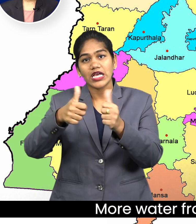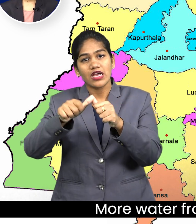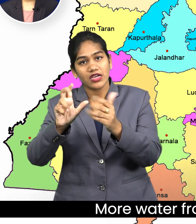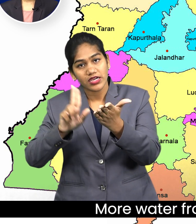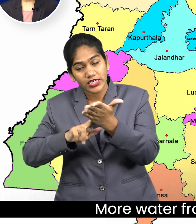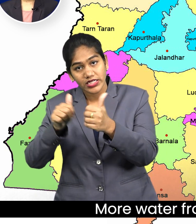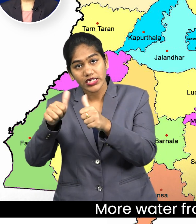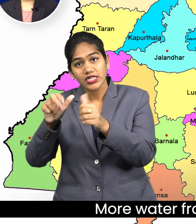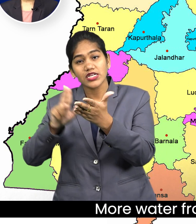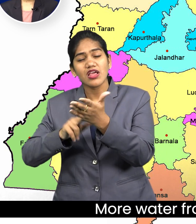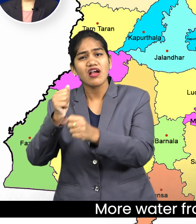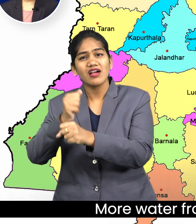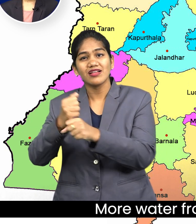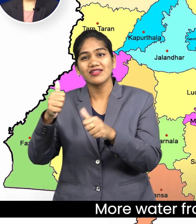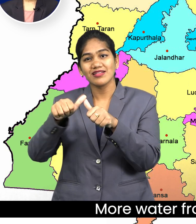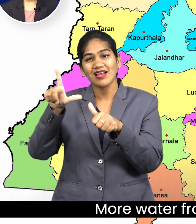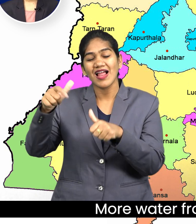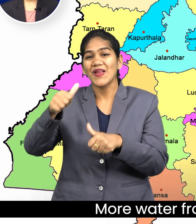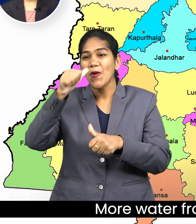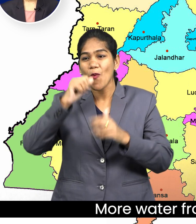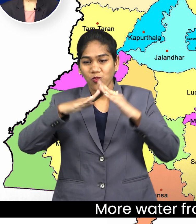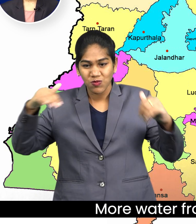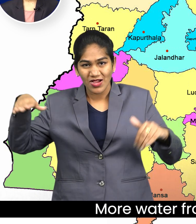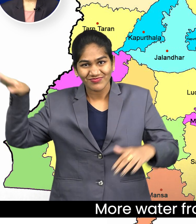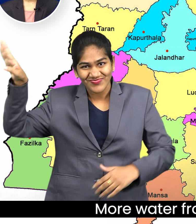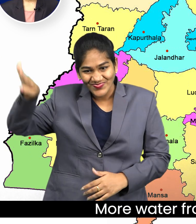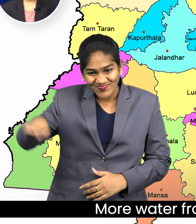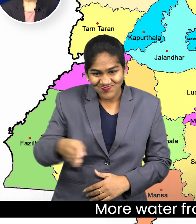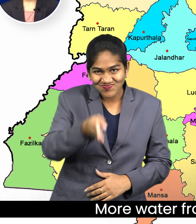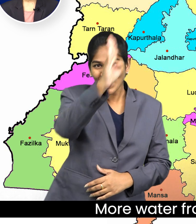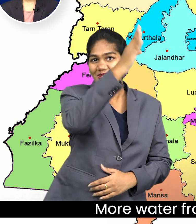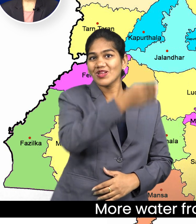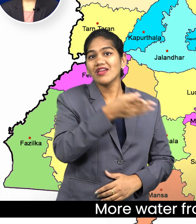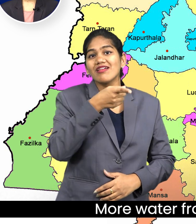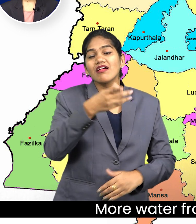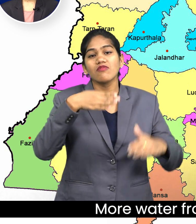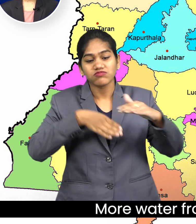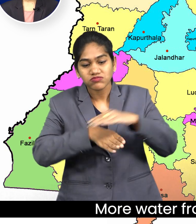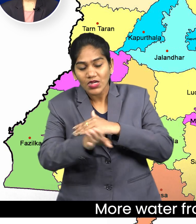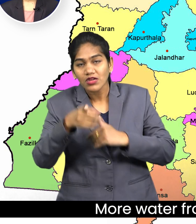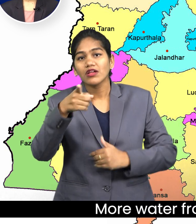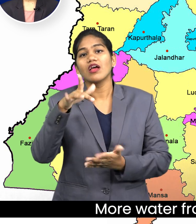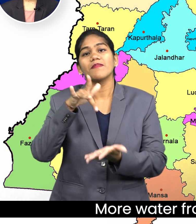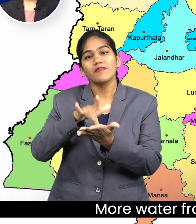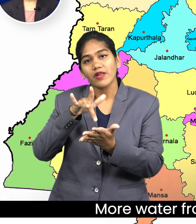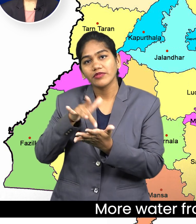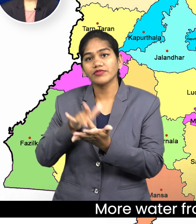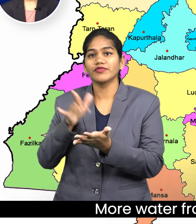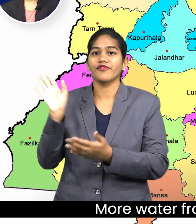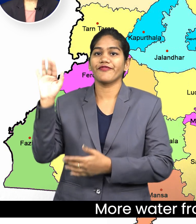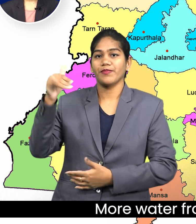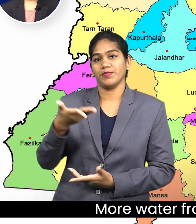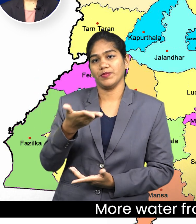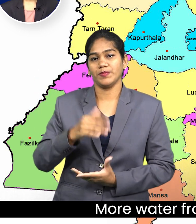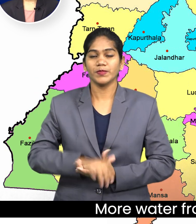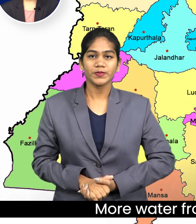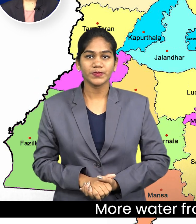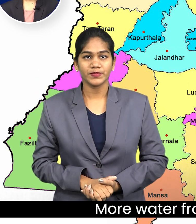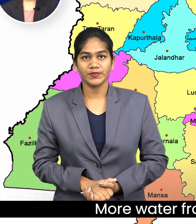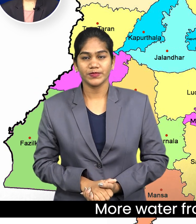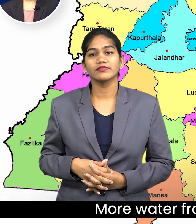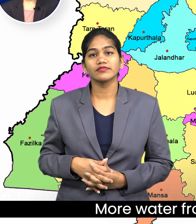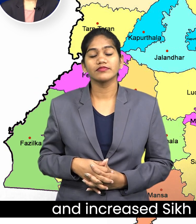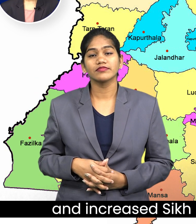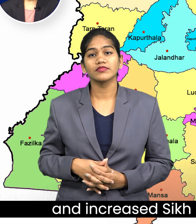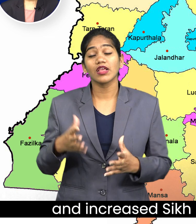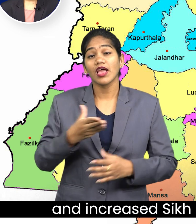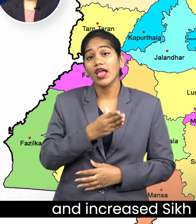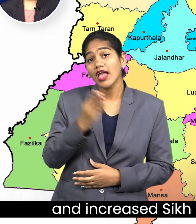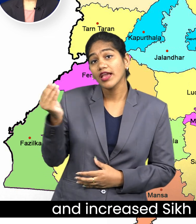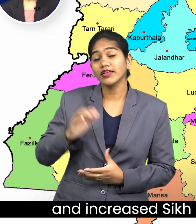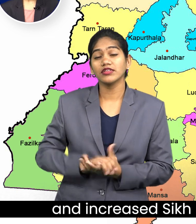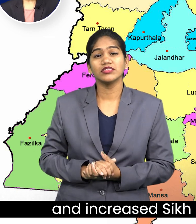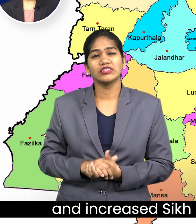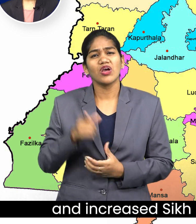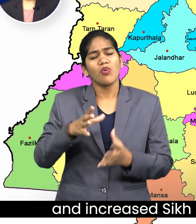and